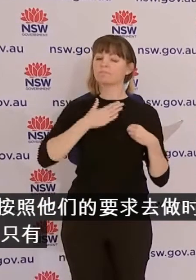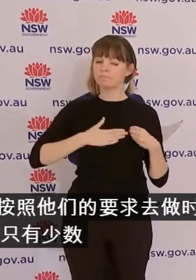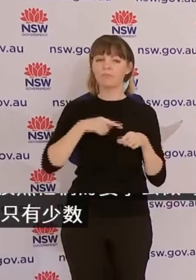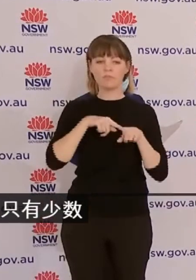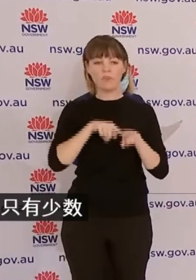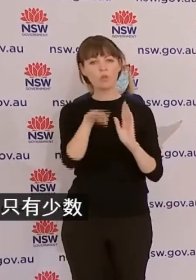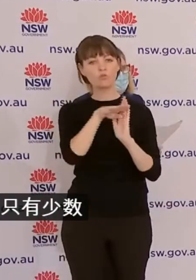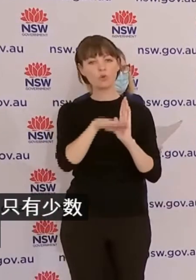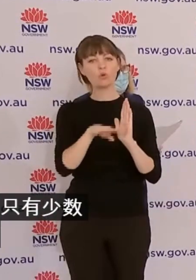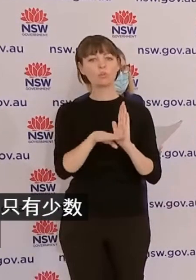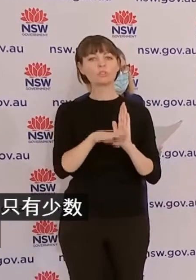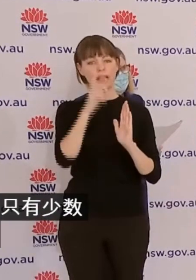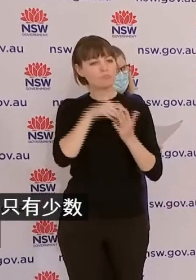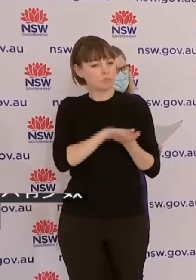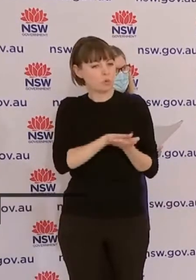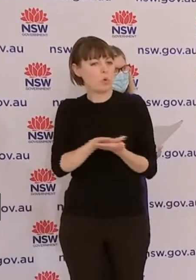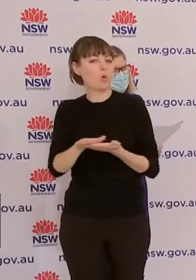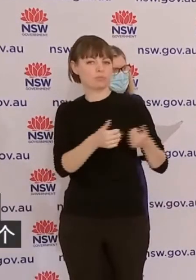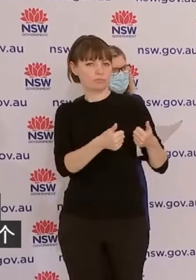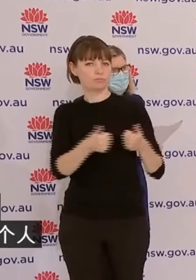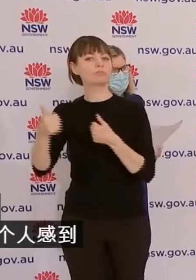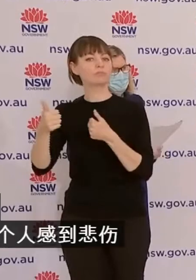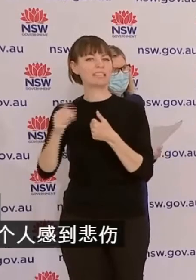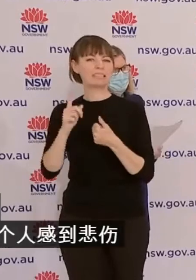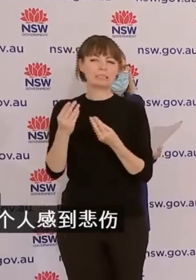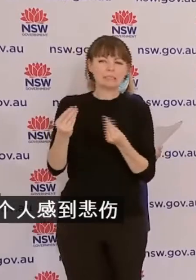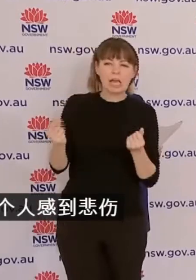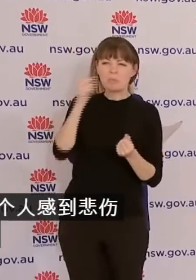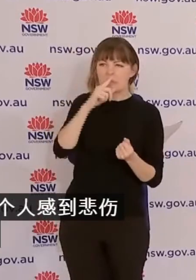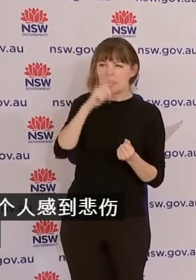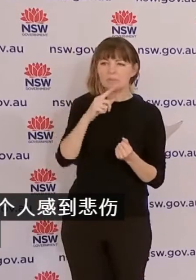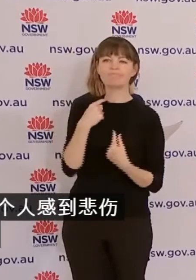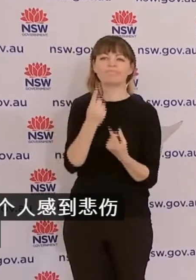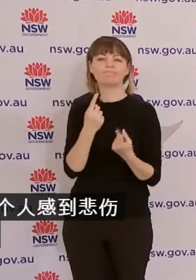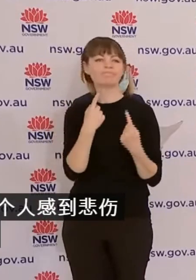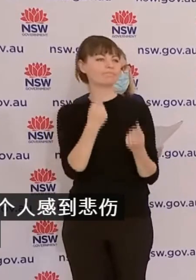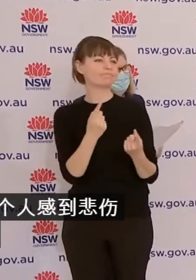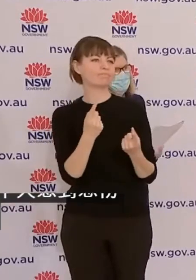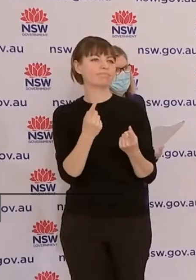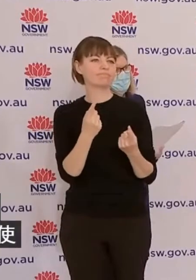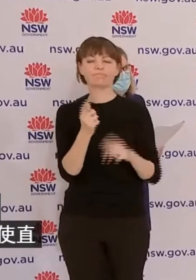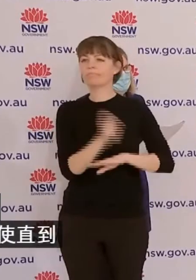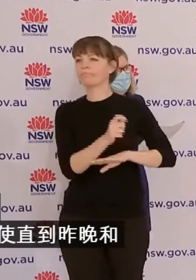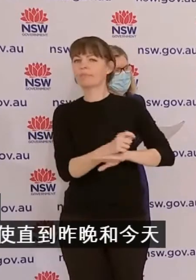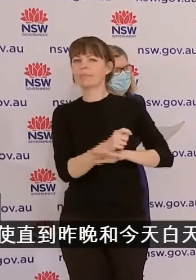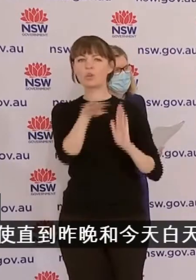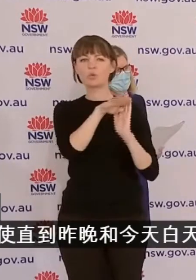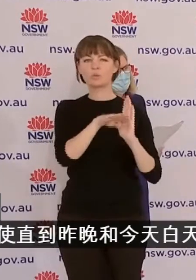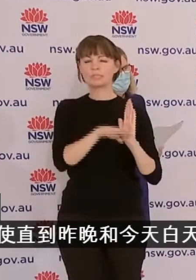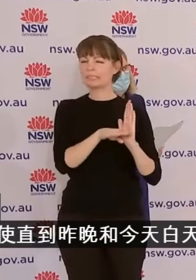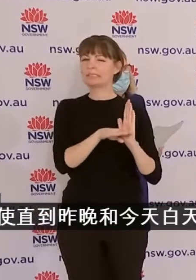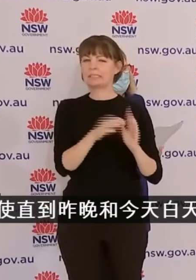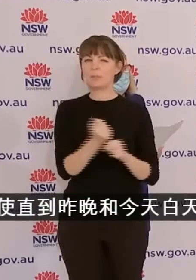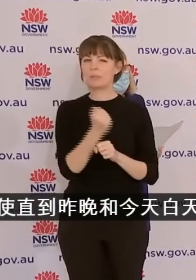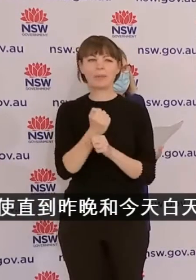a handful of people doing the wrong thing that really causes grief for everybody, that causes setbacks. And I know that the police